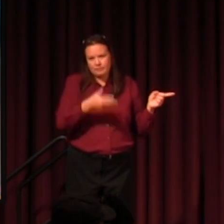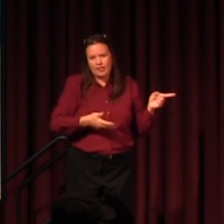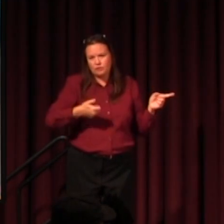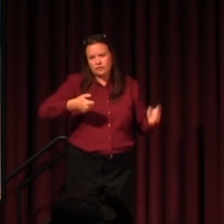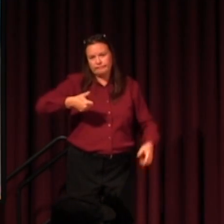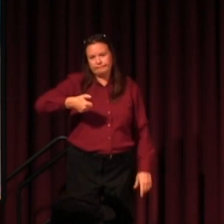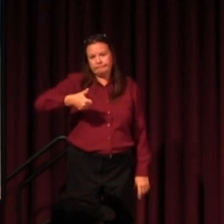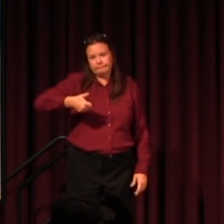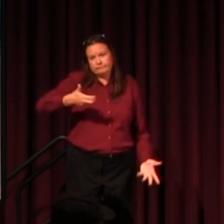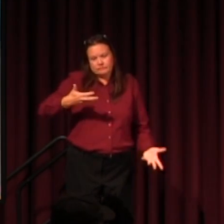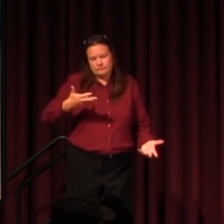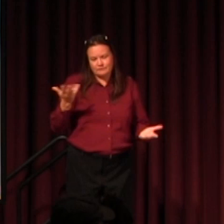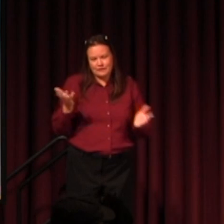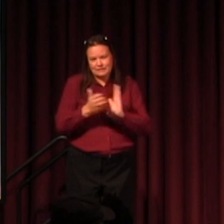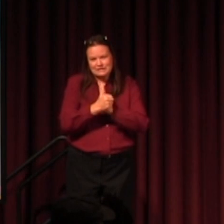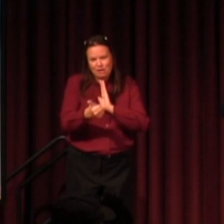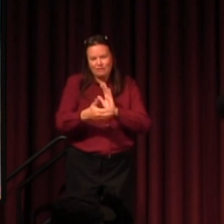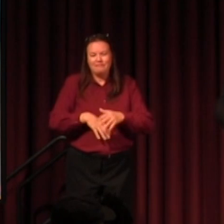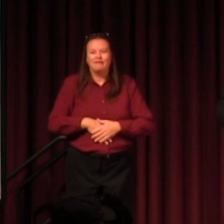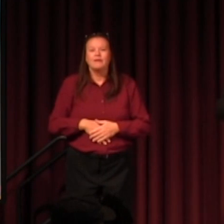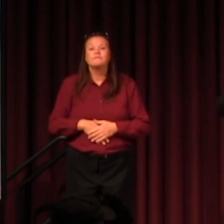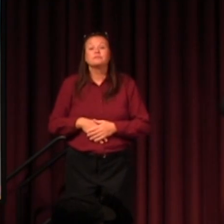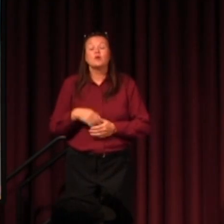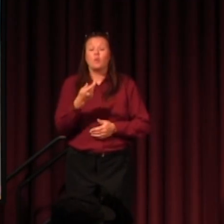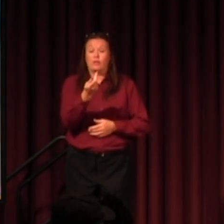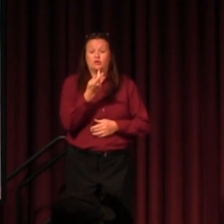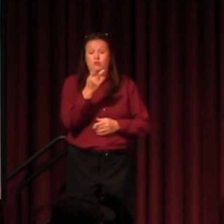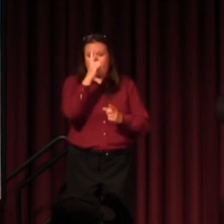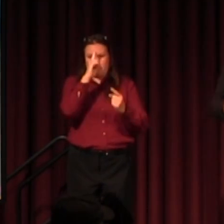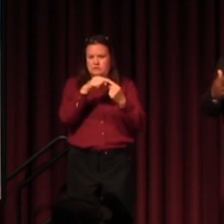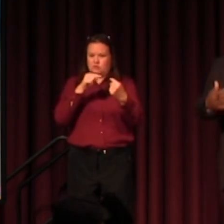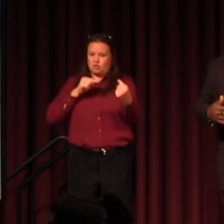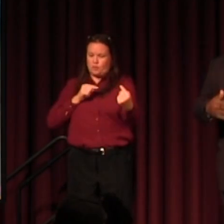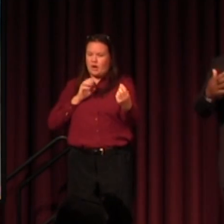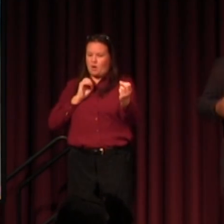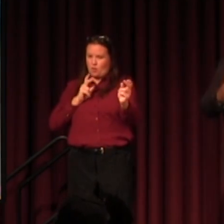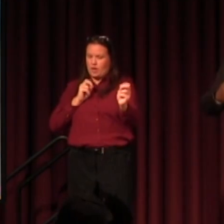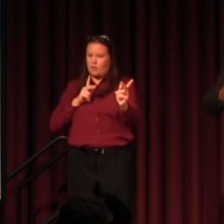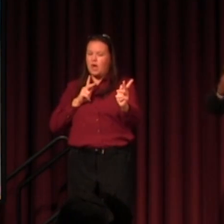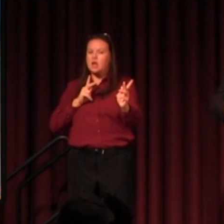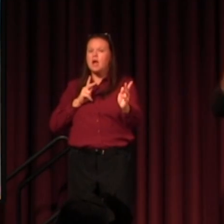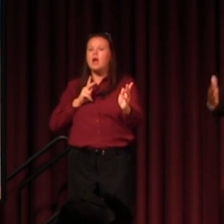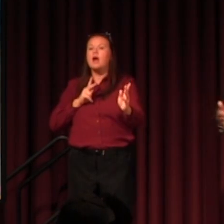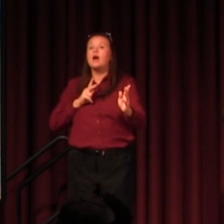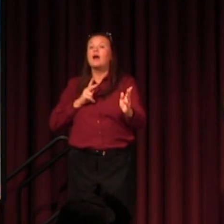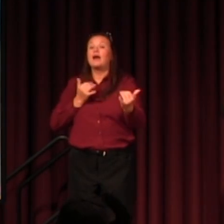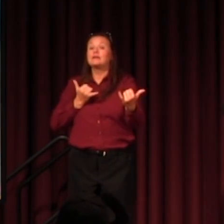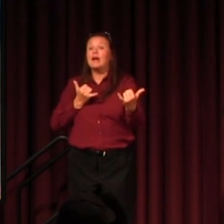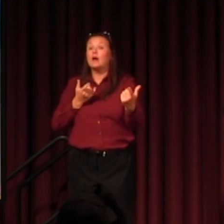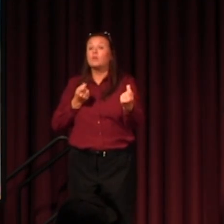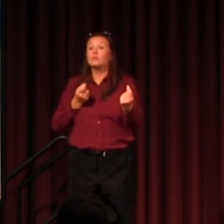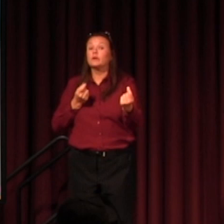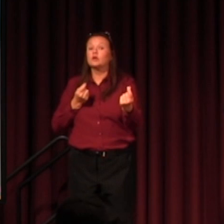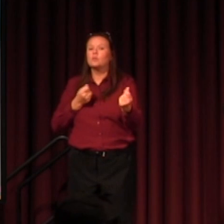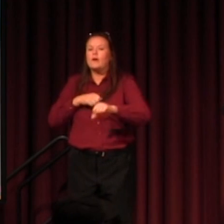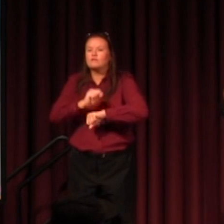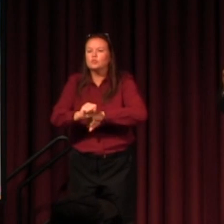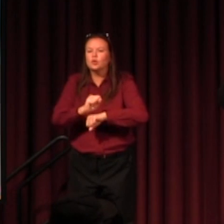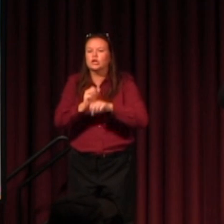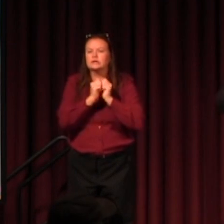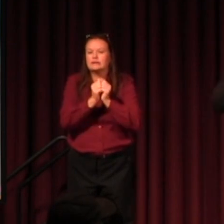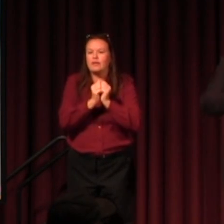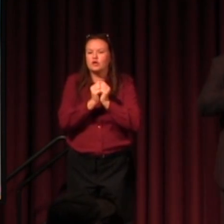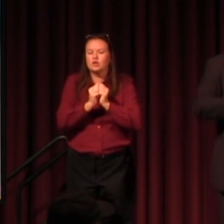We're going to agree that we're going to disagree long enough to figure out what we're going to do together. We're